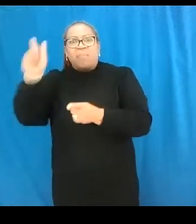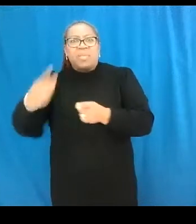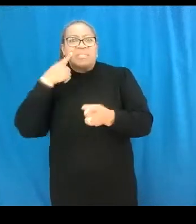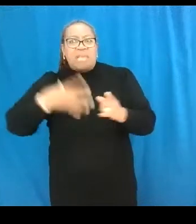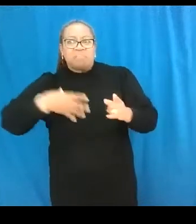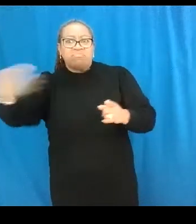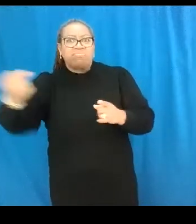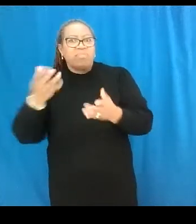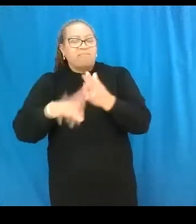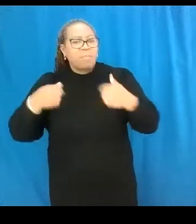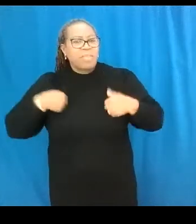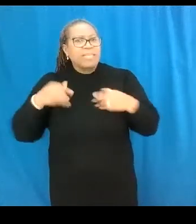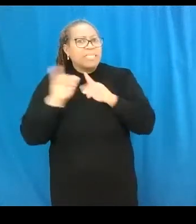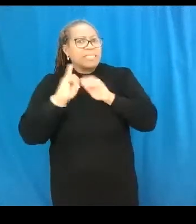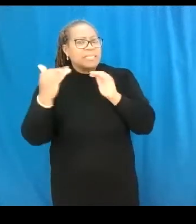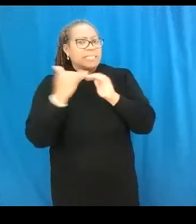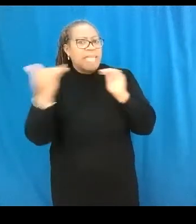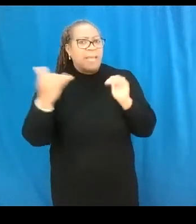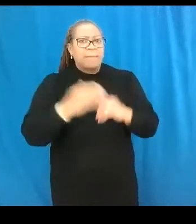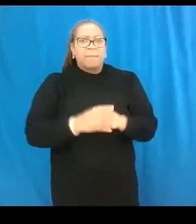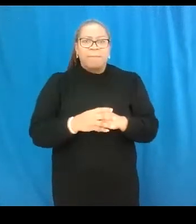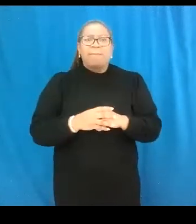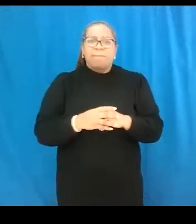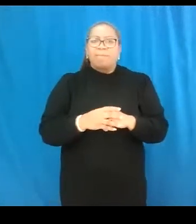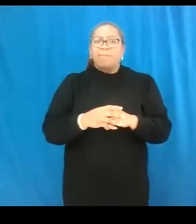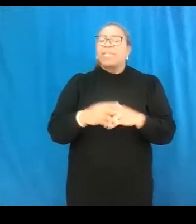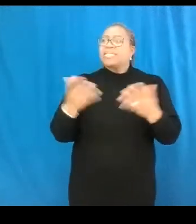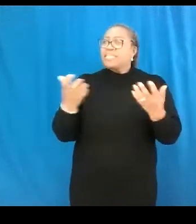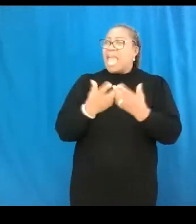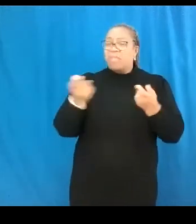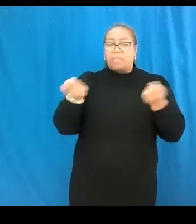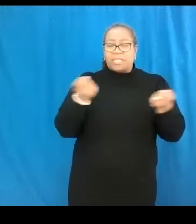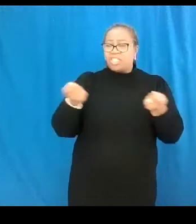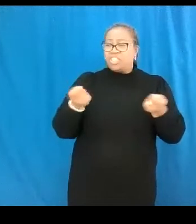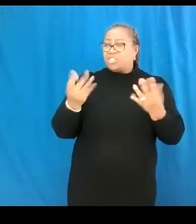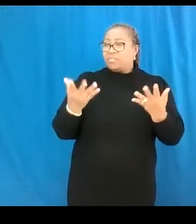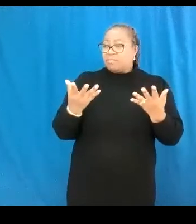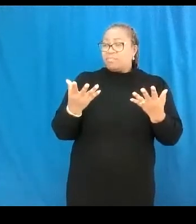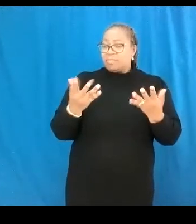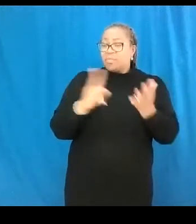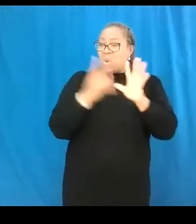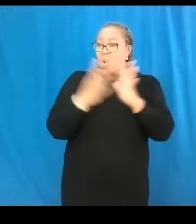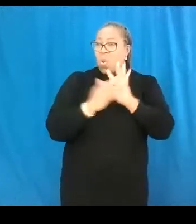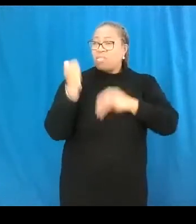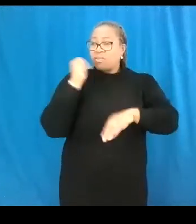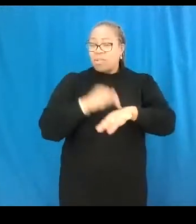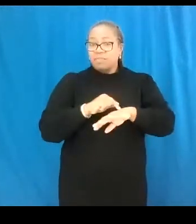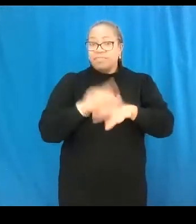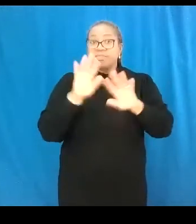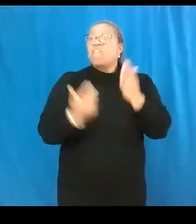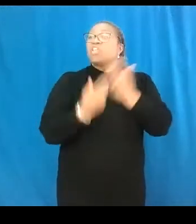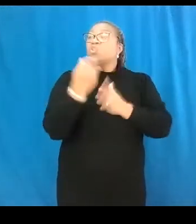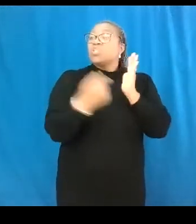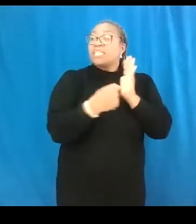justice and minimizing evil among his people. But in the New Testament, in Matthew chapter 5, Jesus was